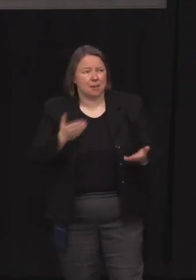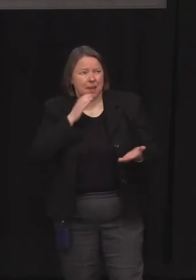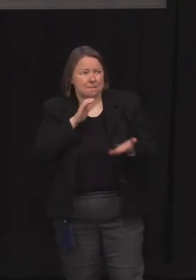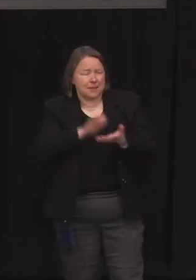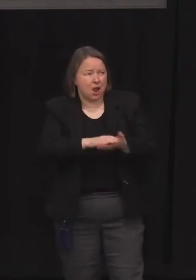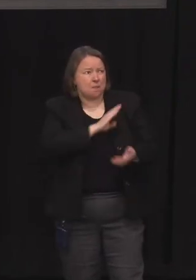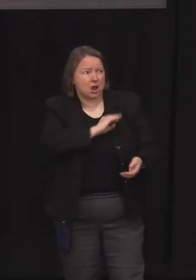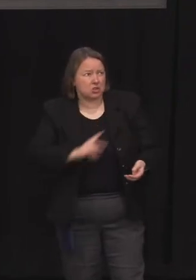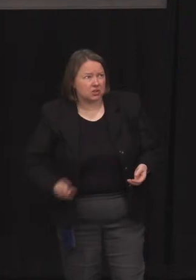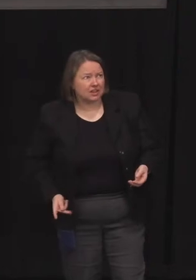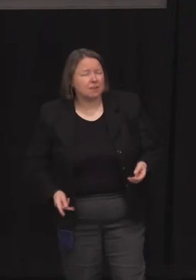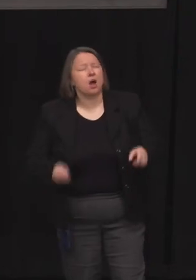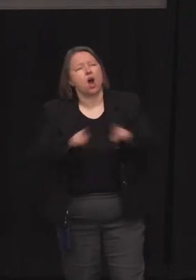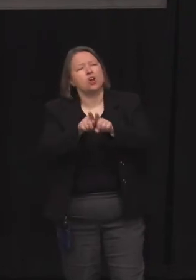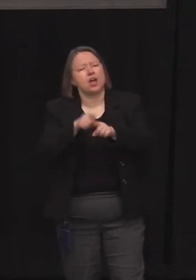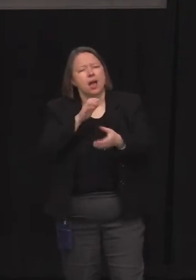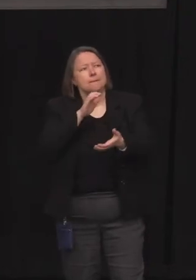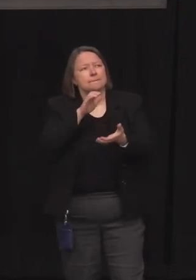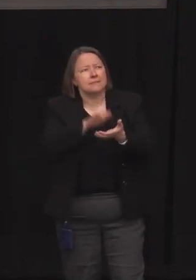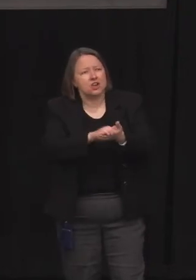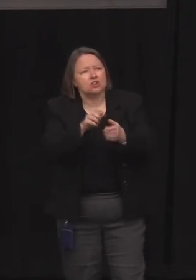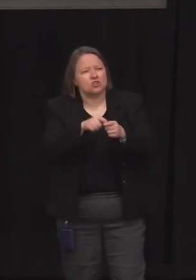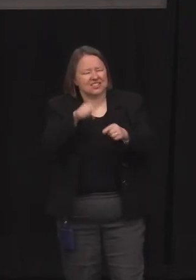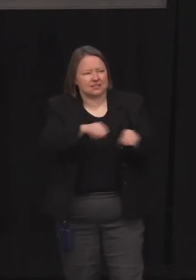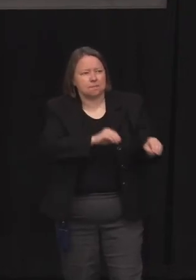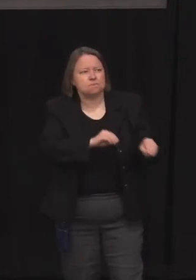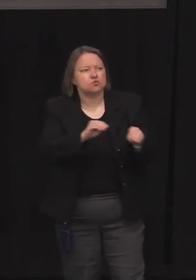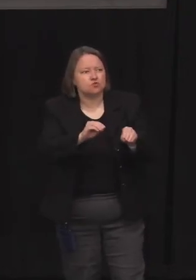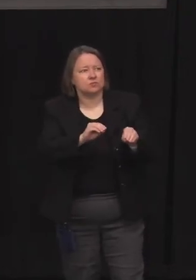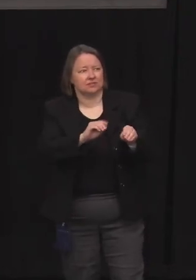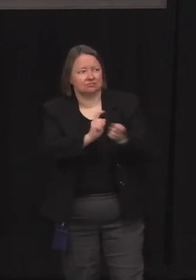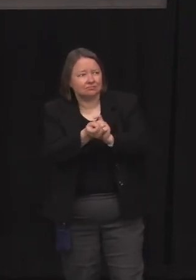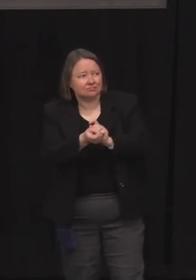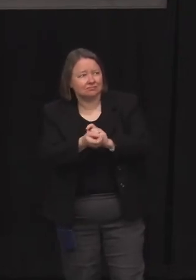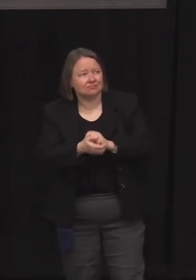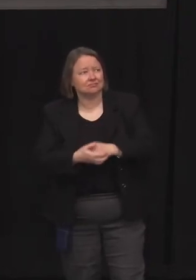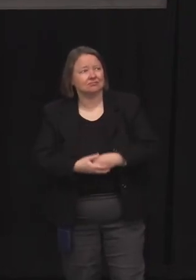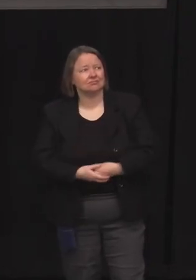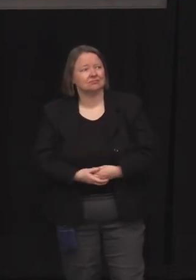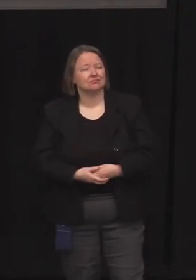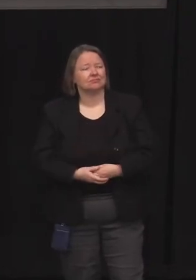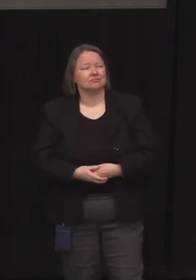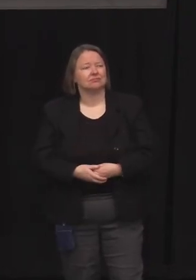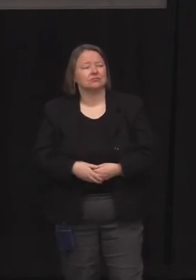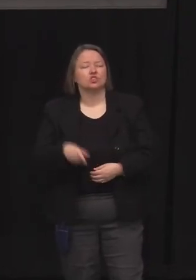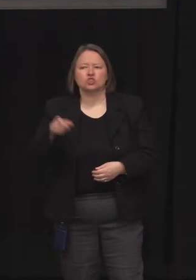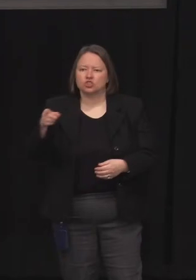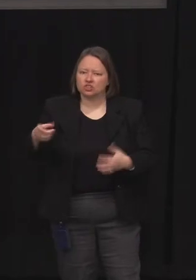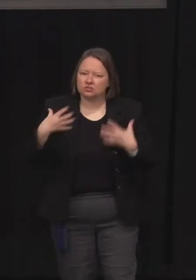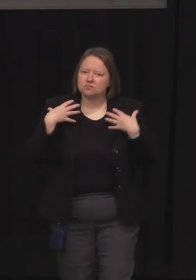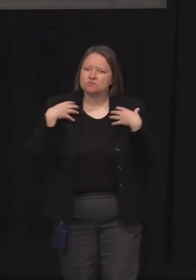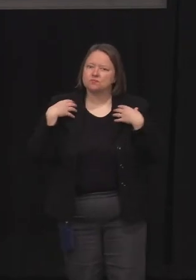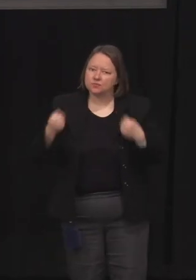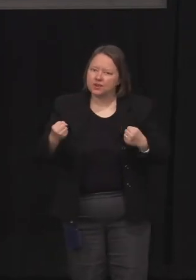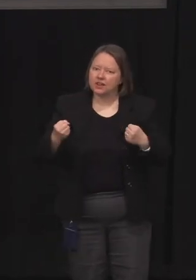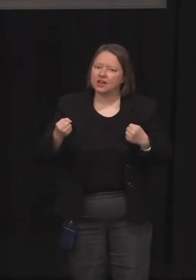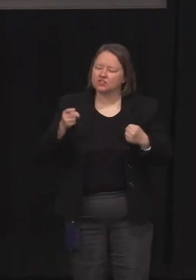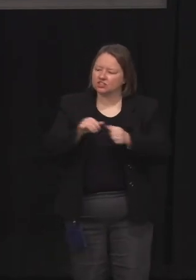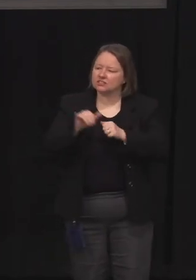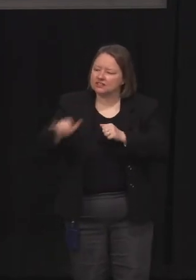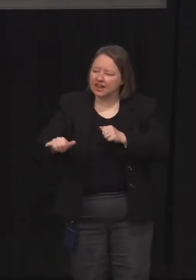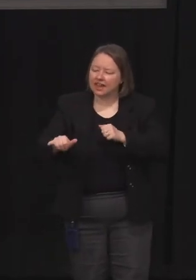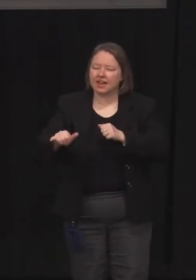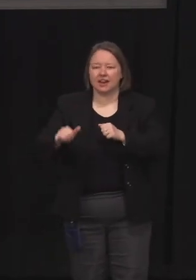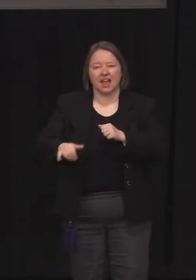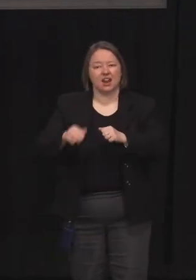to Martin, but I'm also married to the movement.' She had the courage to stay and lead and raise four